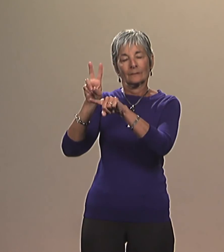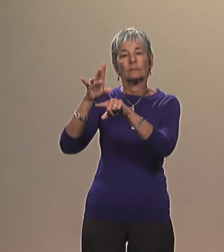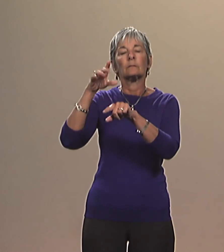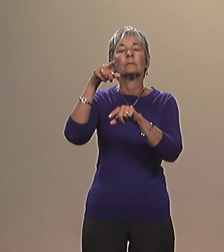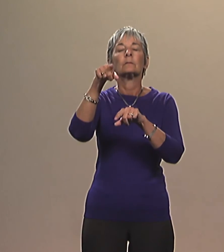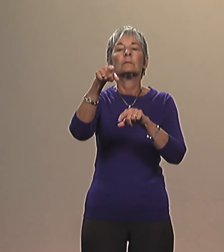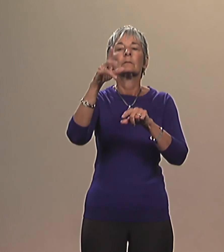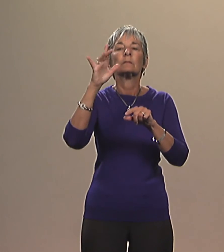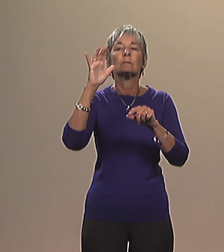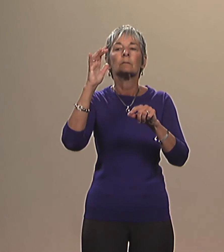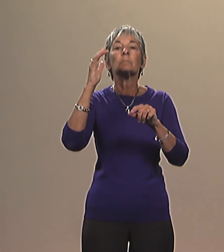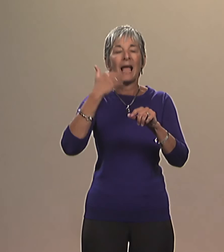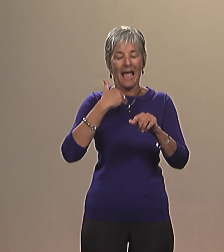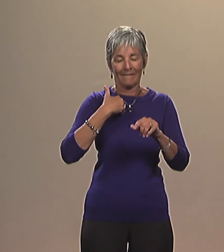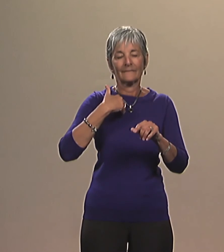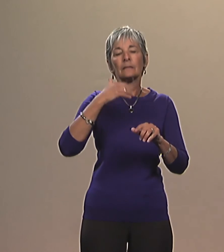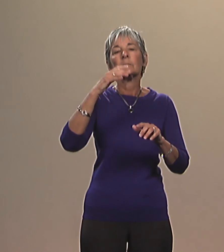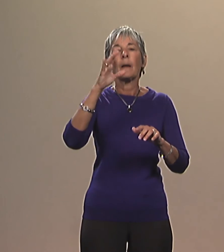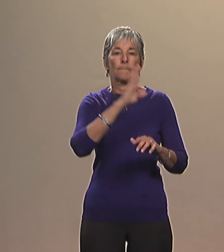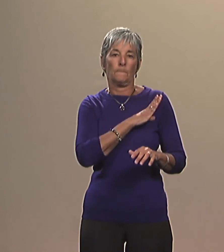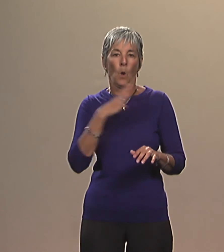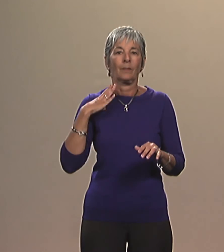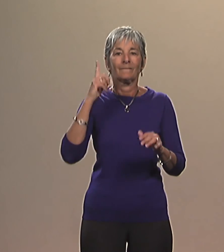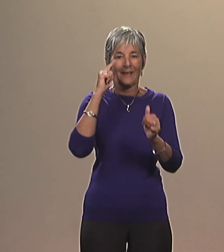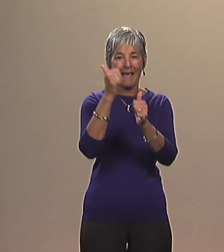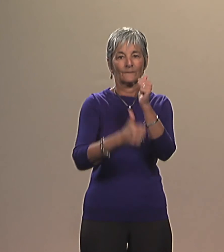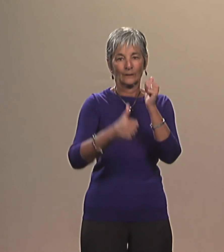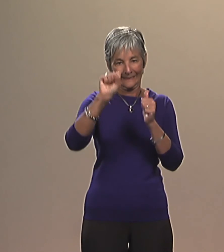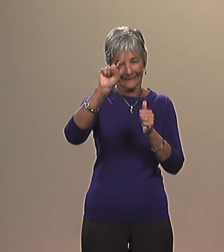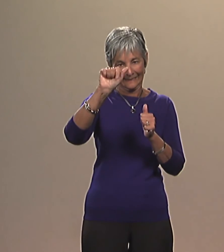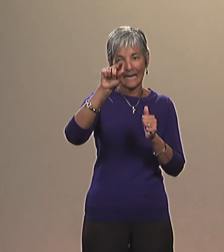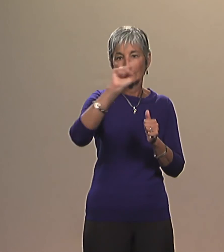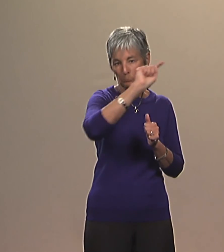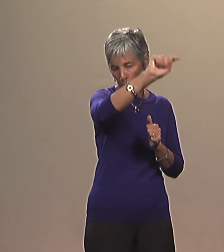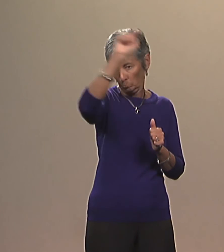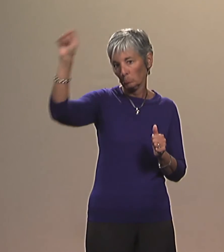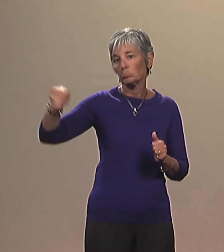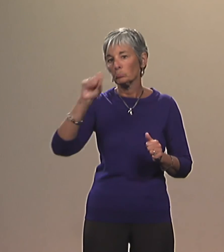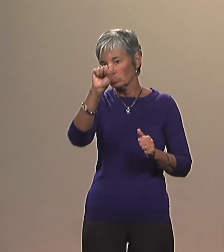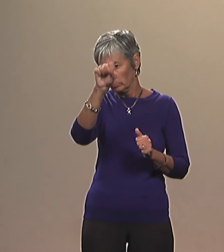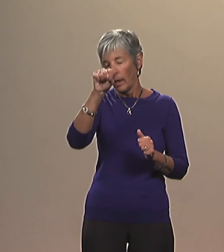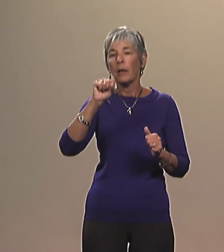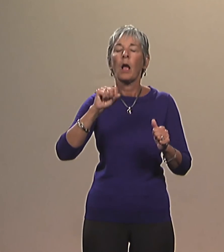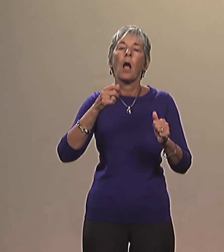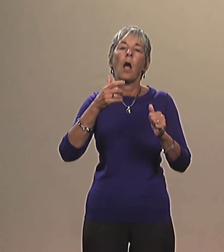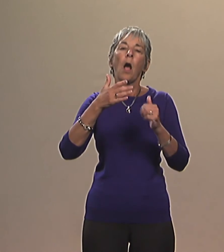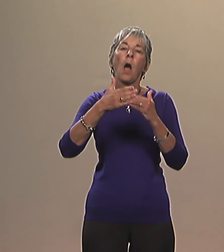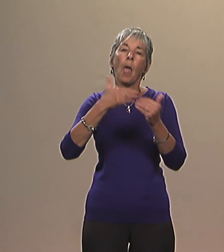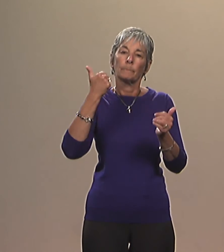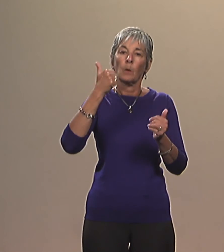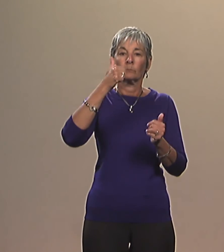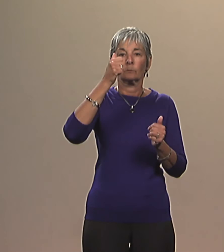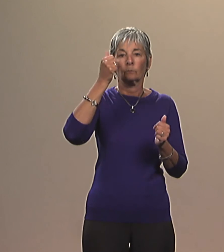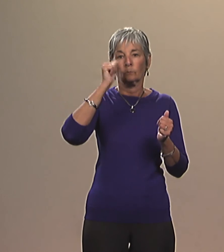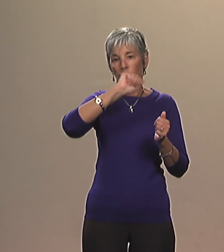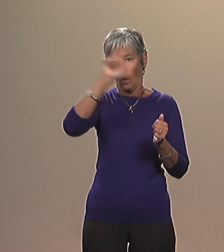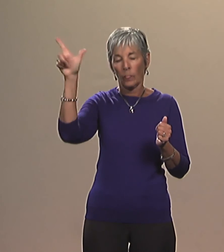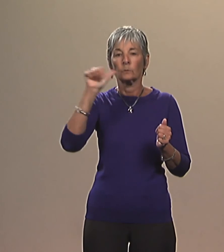Hands and Voices has a board with representatives from every state. but almost none of them have a deaf person